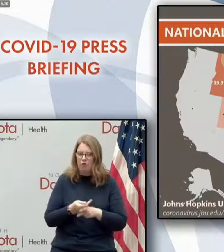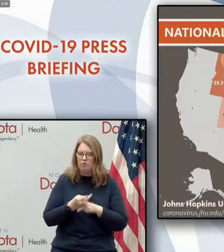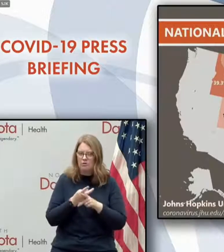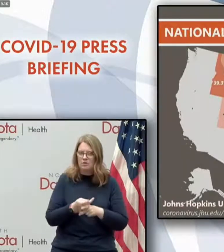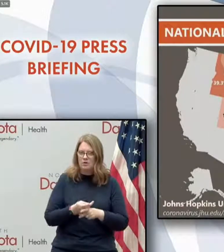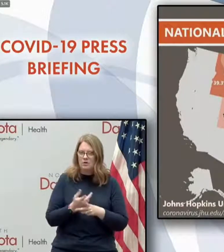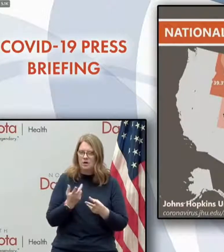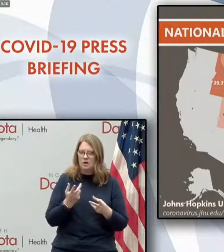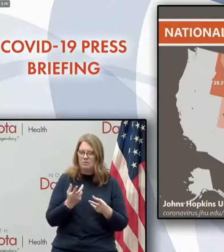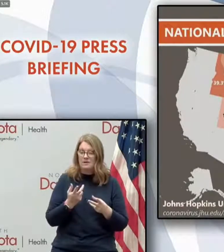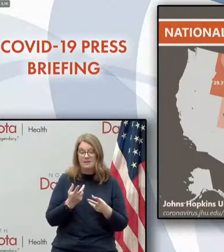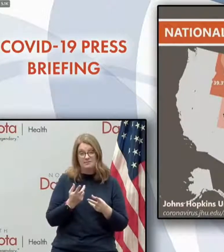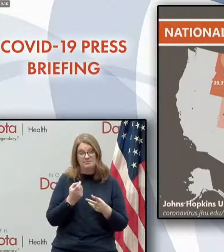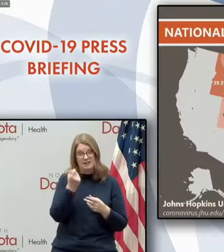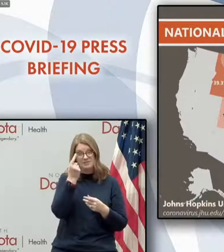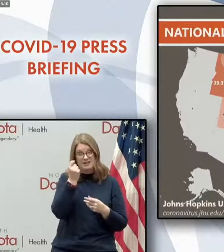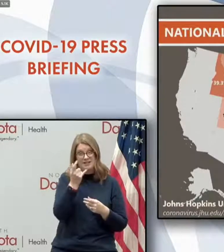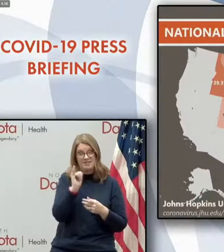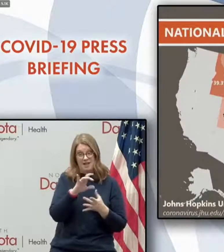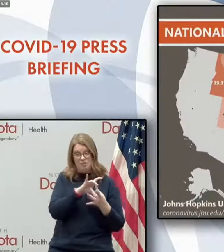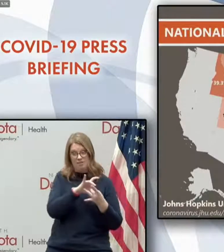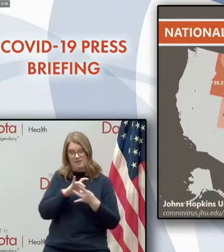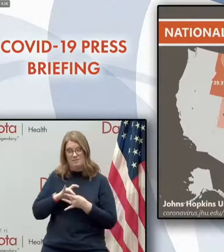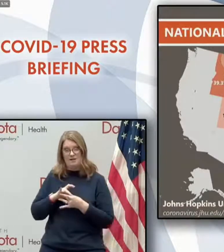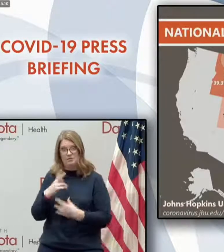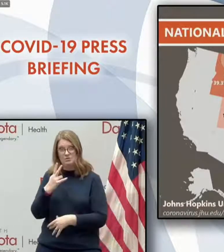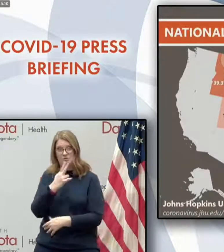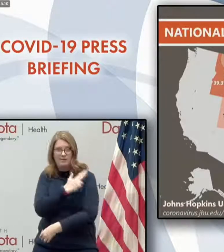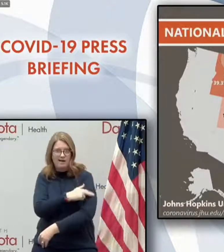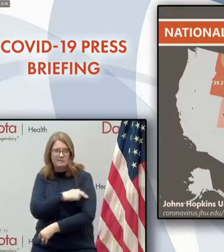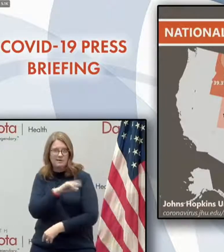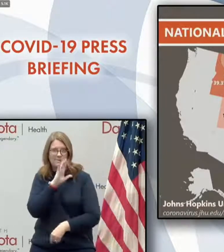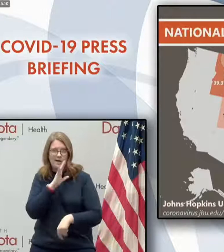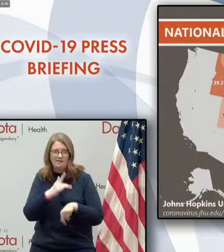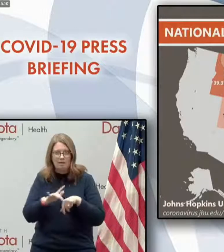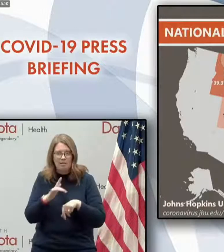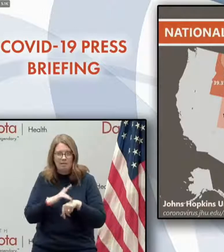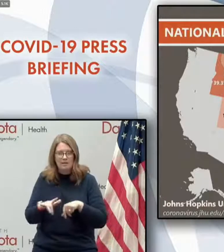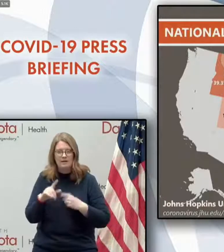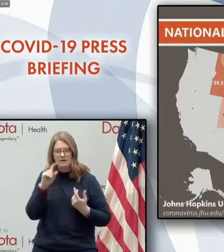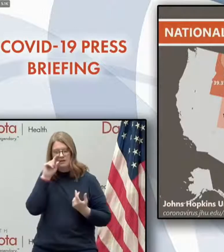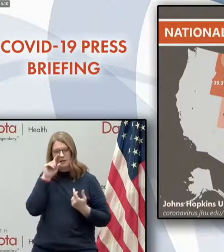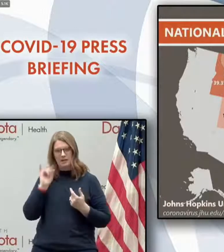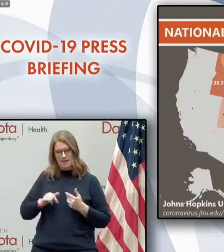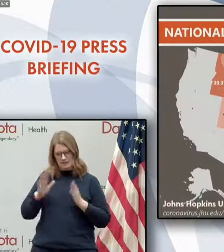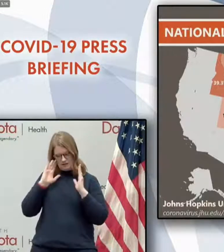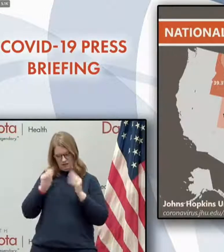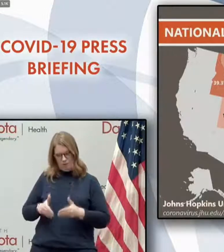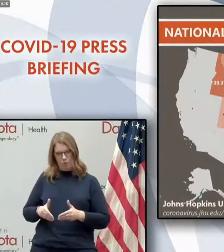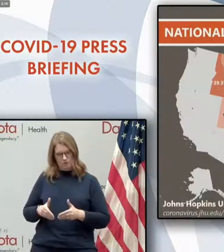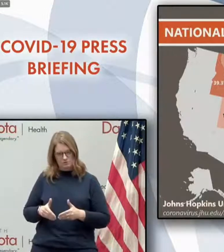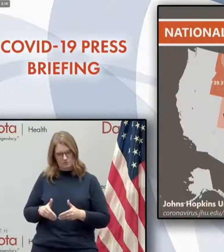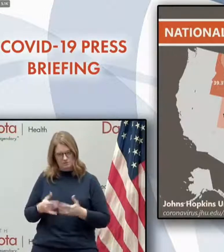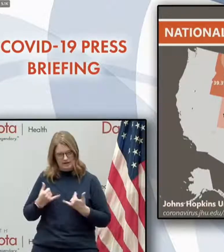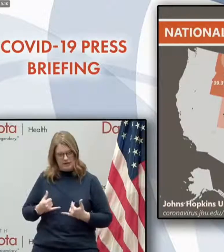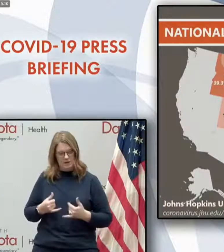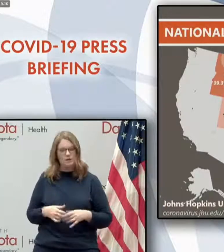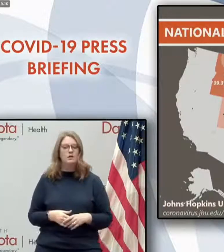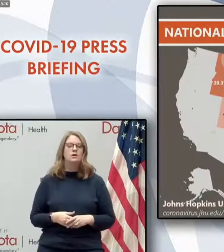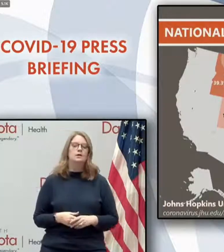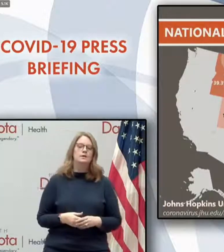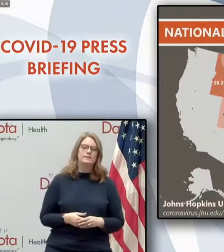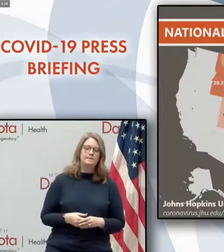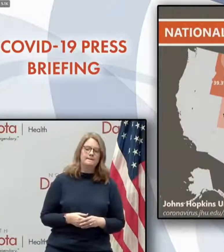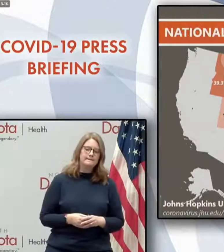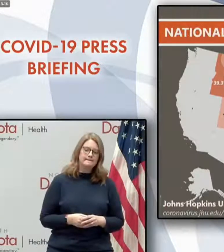it, and that gets back to hospital capacity, which is the focus of today's presentation. When we take a look at the